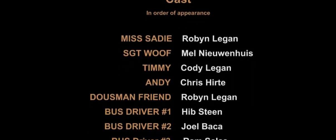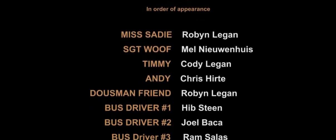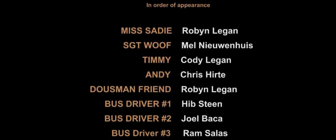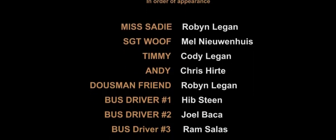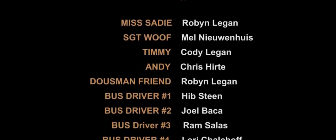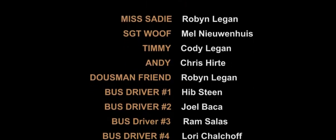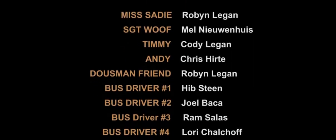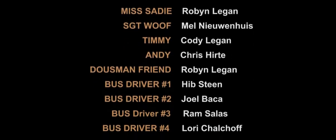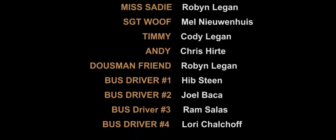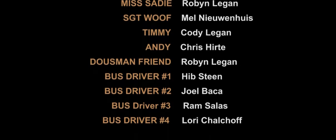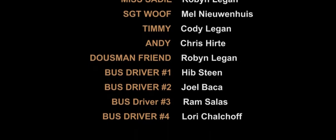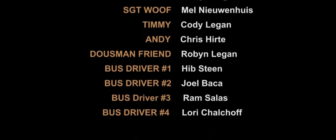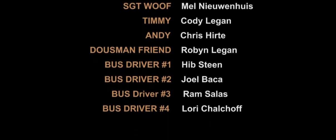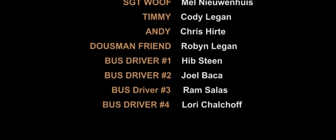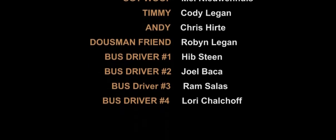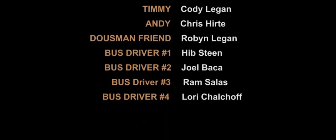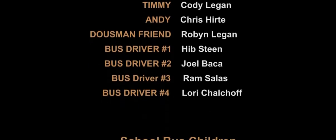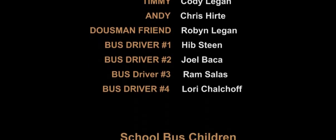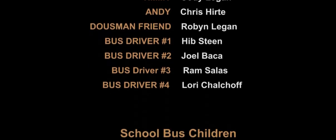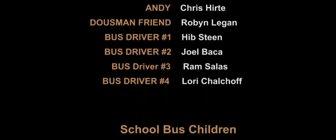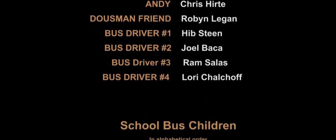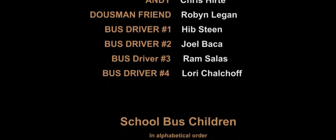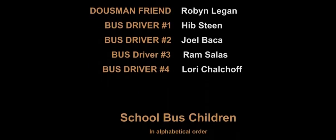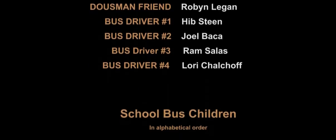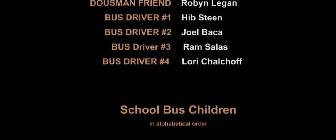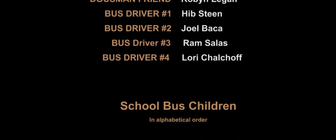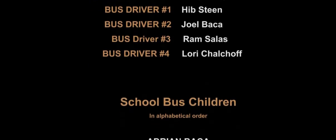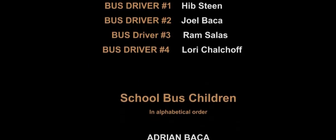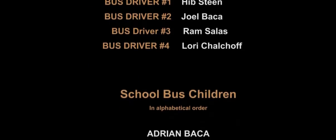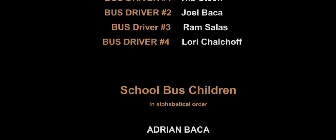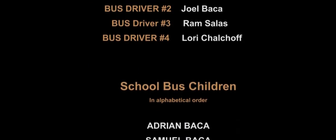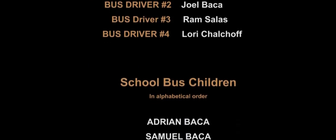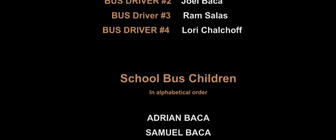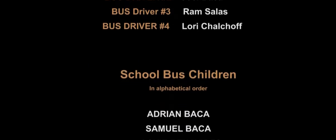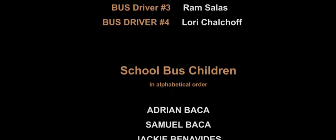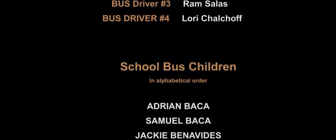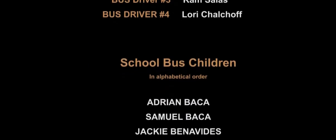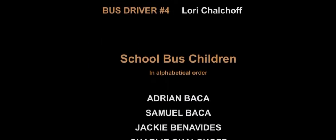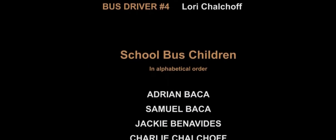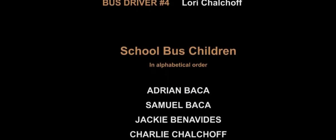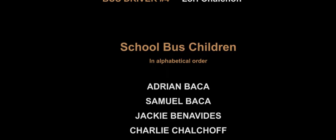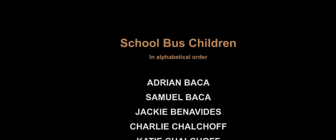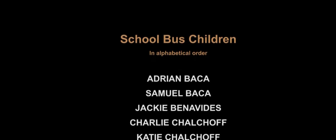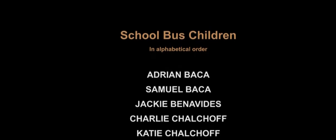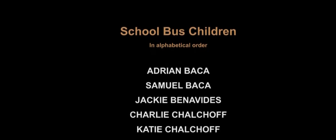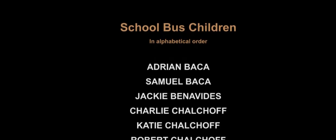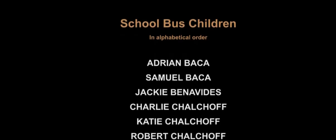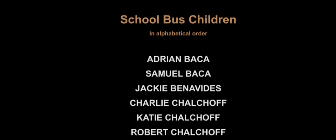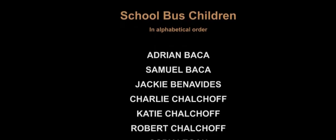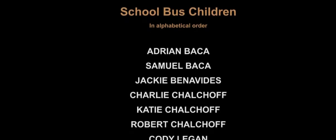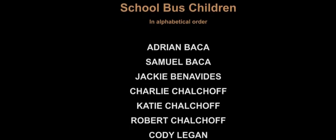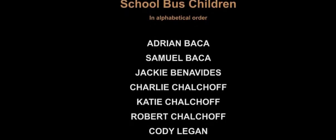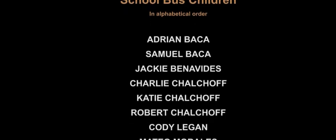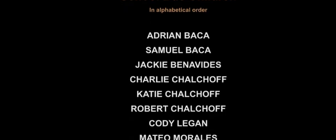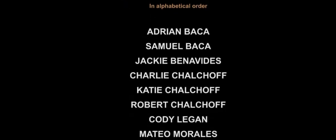The rules on the bus say the driver's in charge. The driver's in charge. The driver's in charge. The rules on the bus